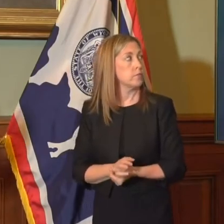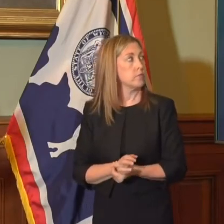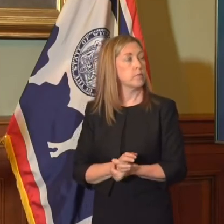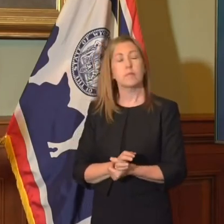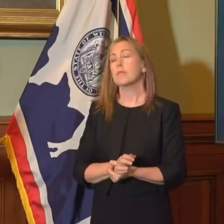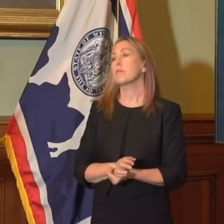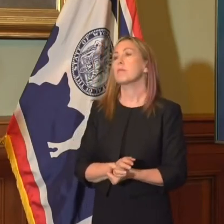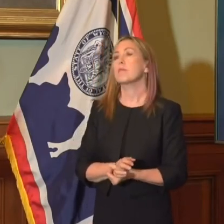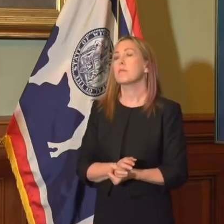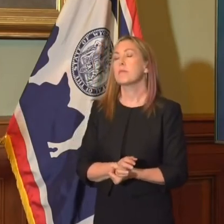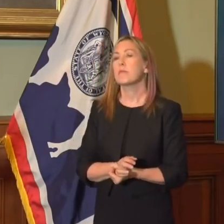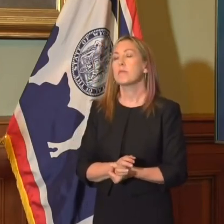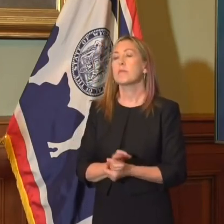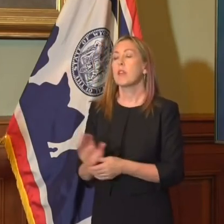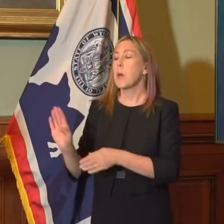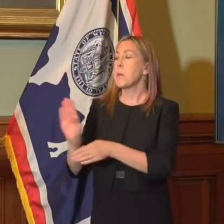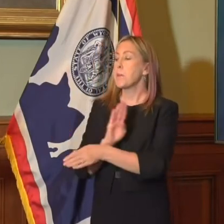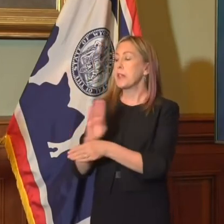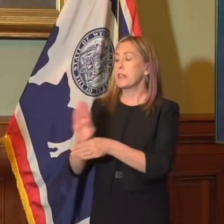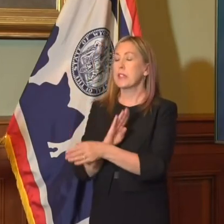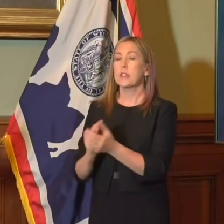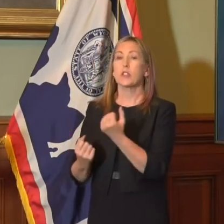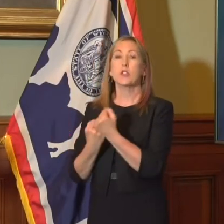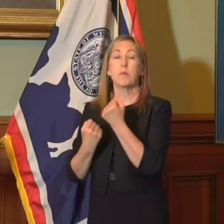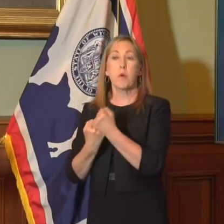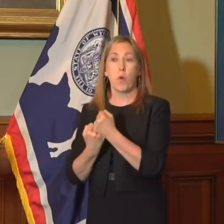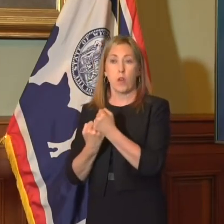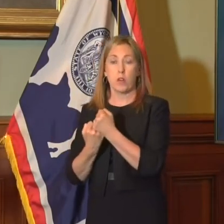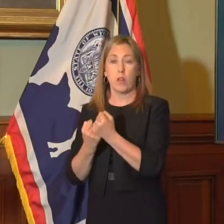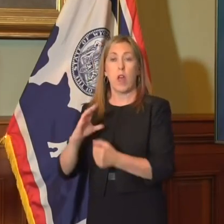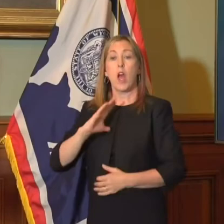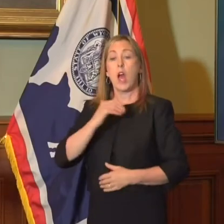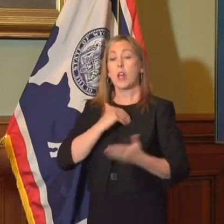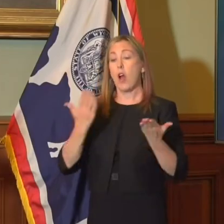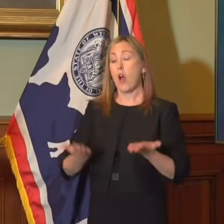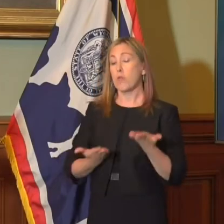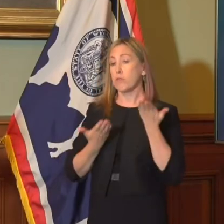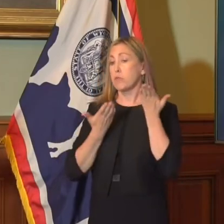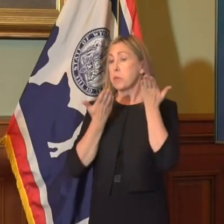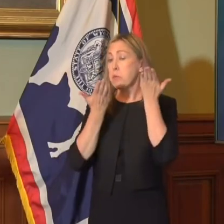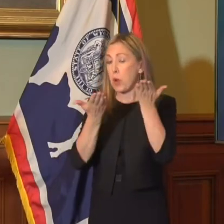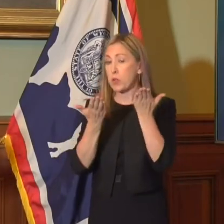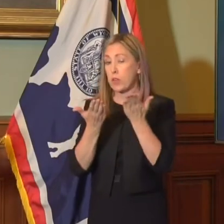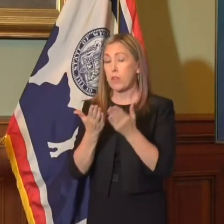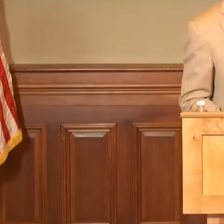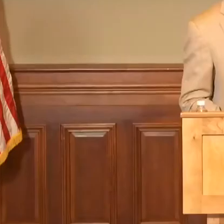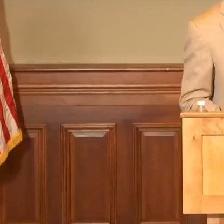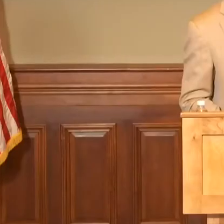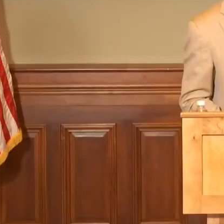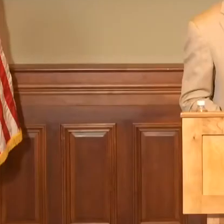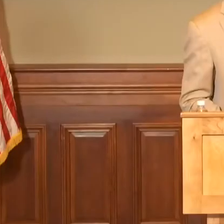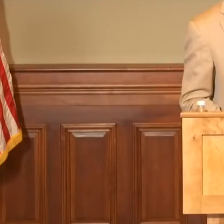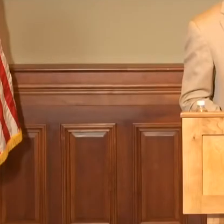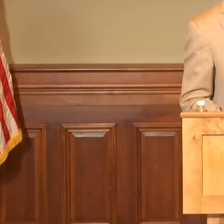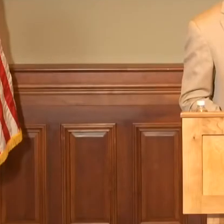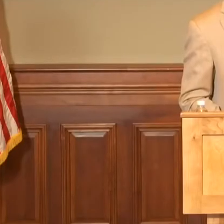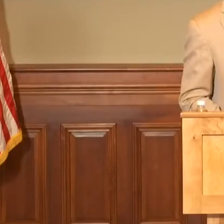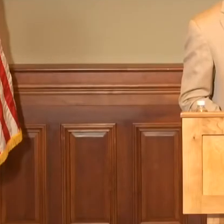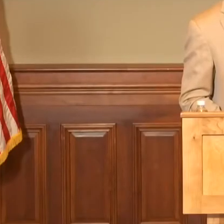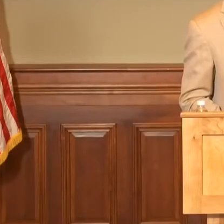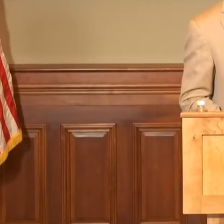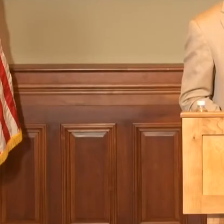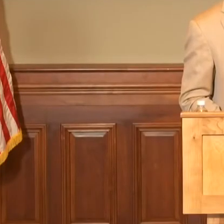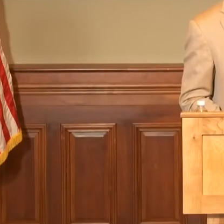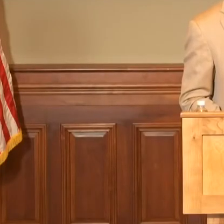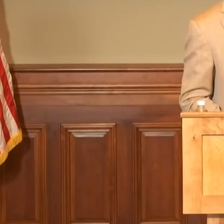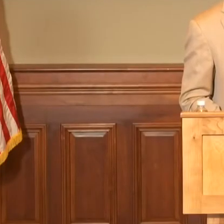We're going to talk about business support in our proposal for the legislature. It is to establish a direct grant process